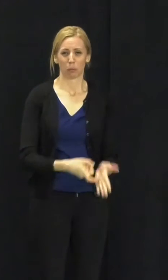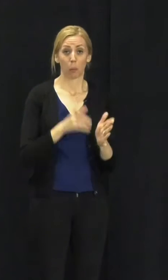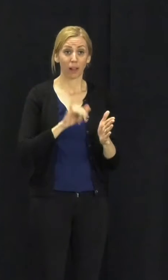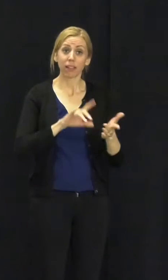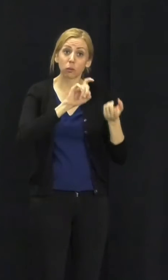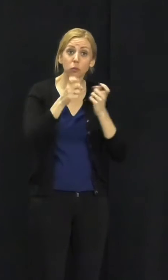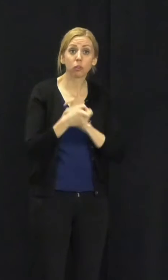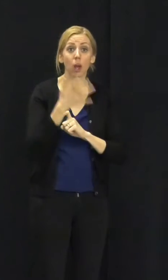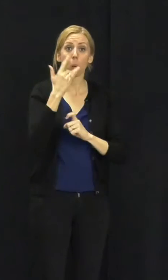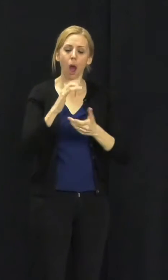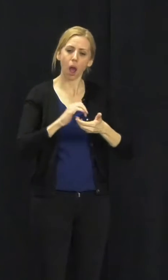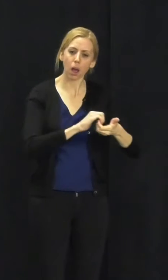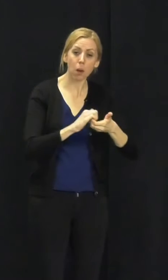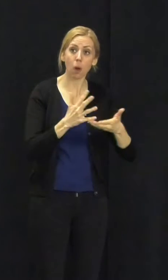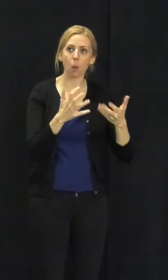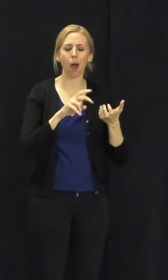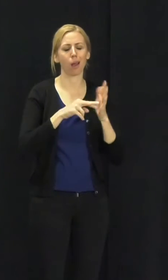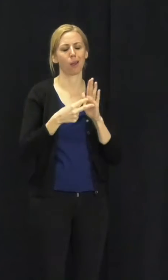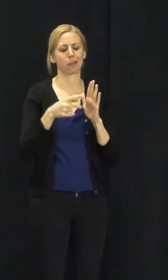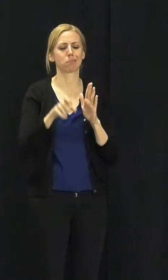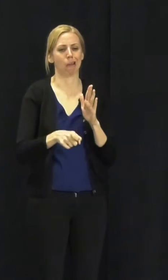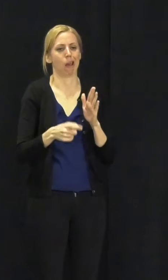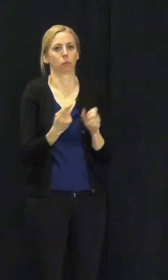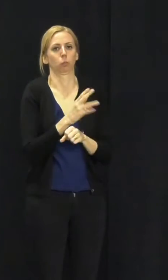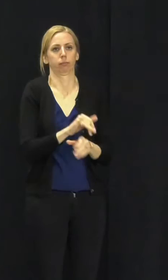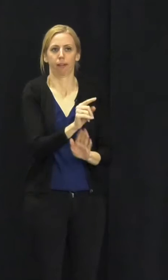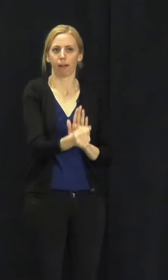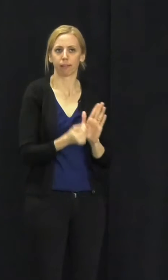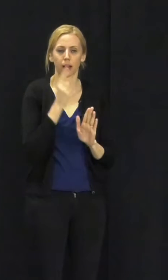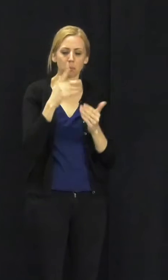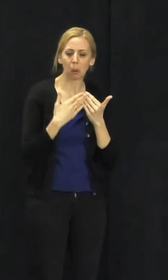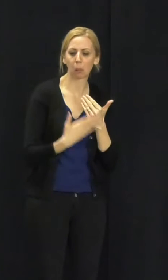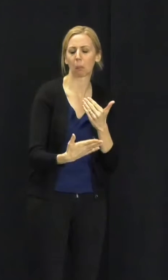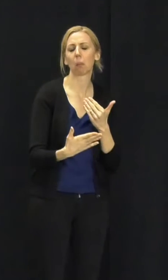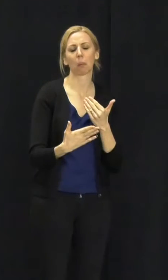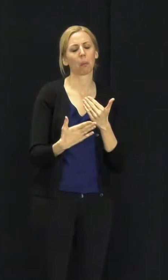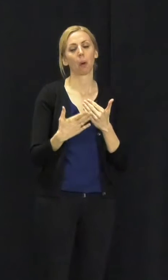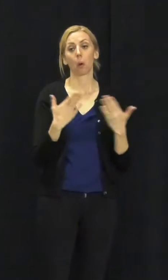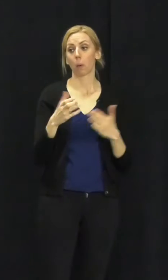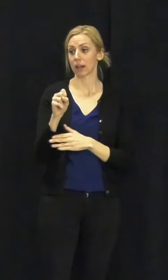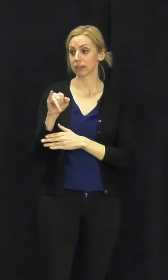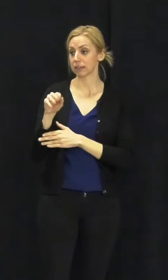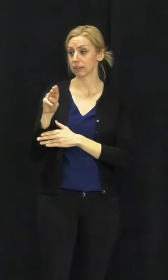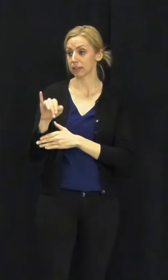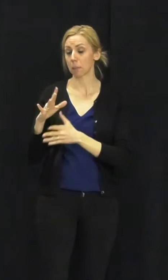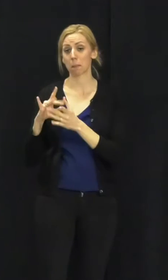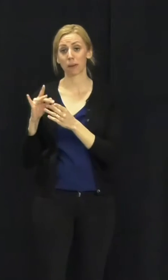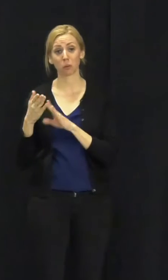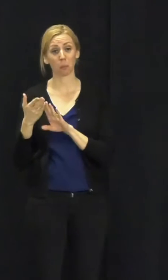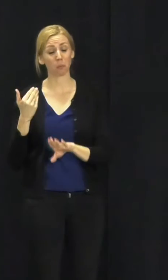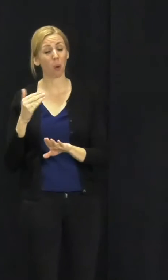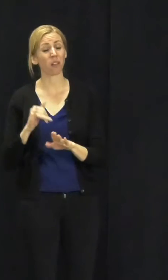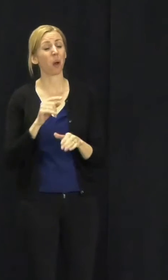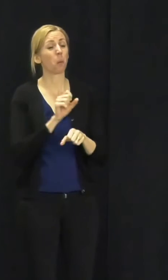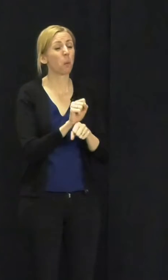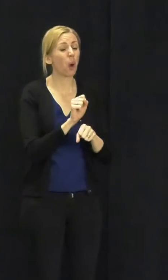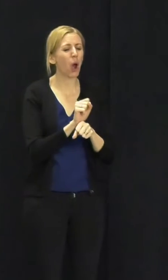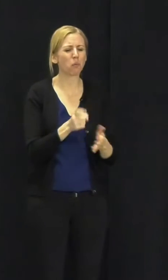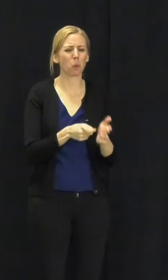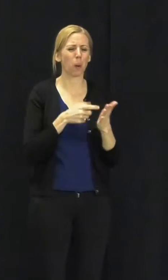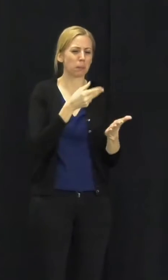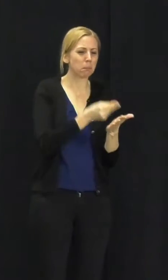feel absence and lack. And there is absence and lack. But I think we also really need to